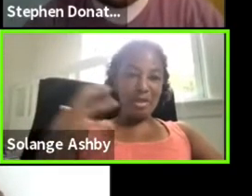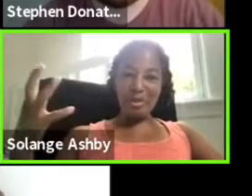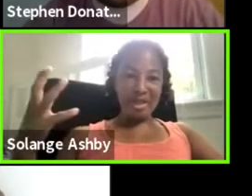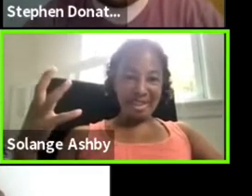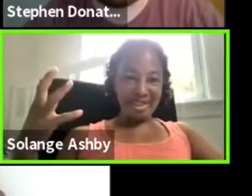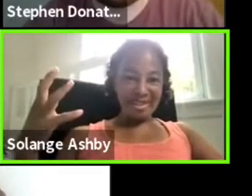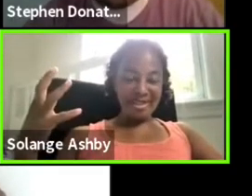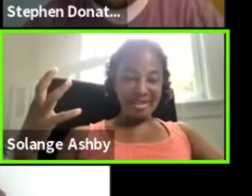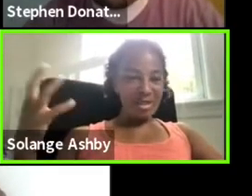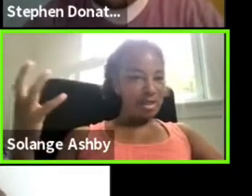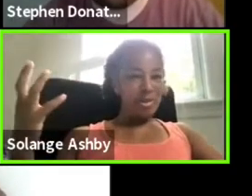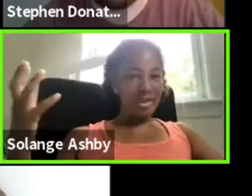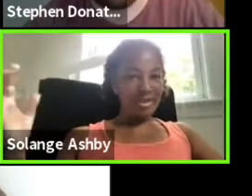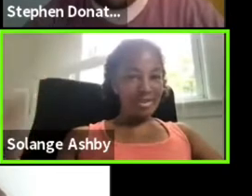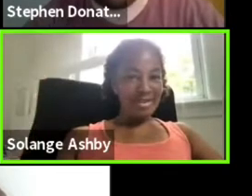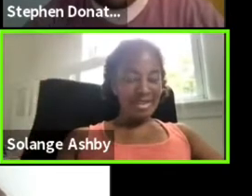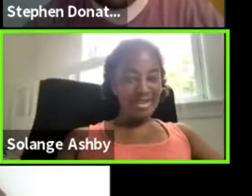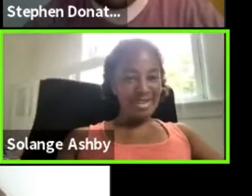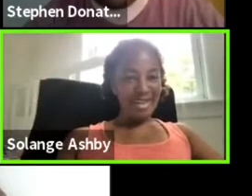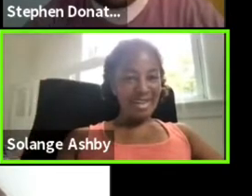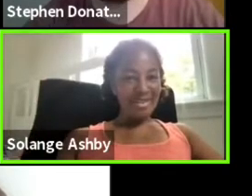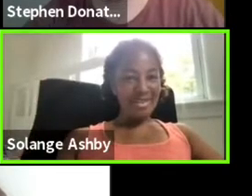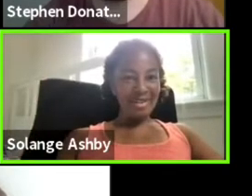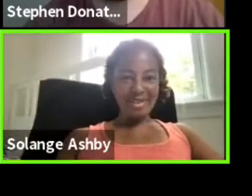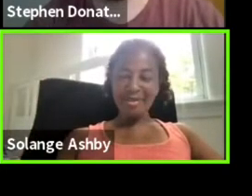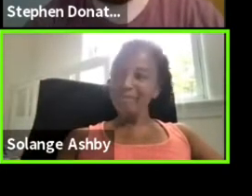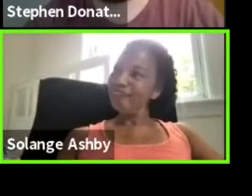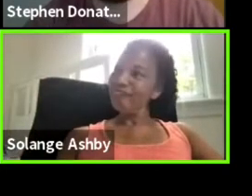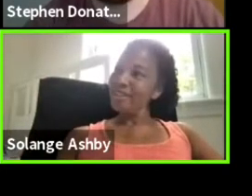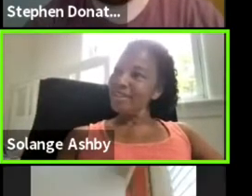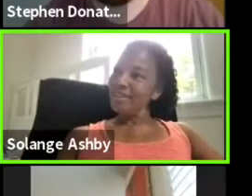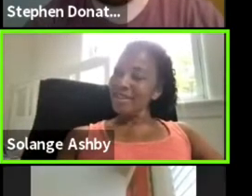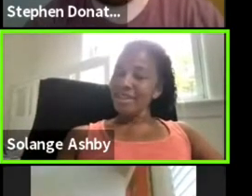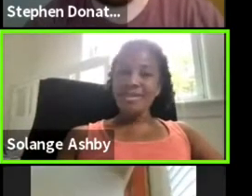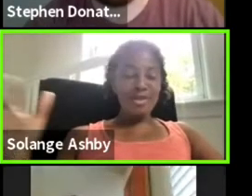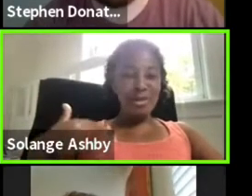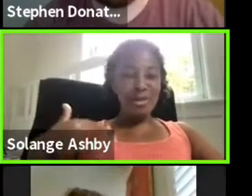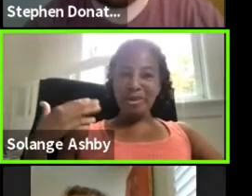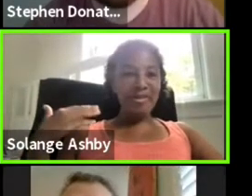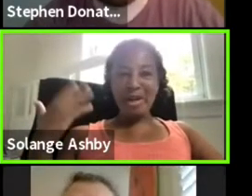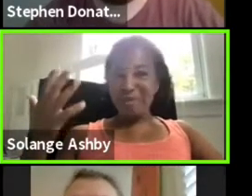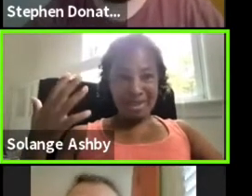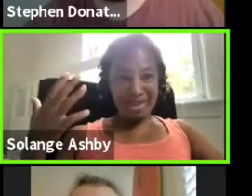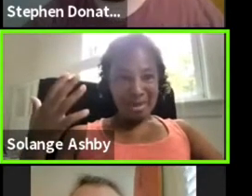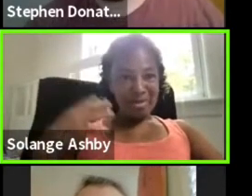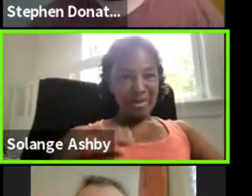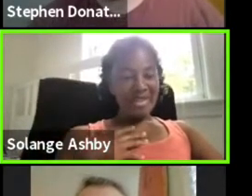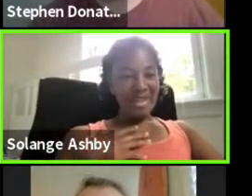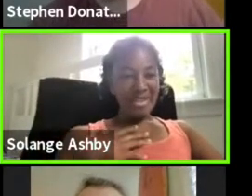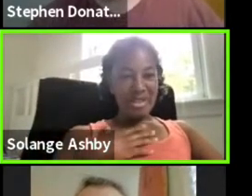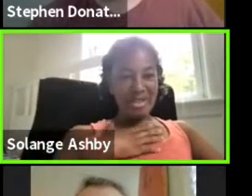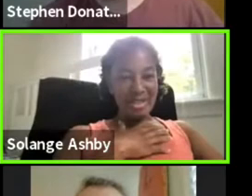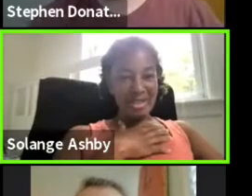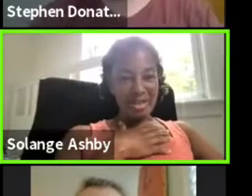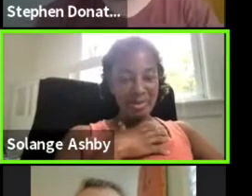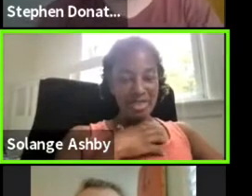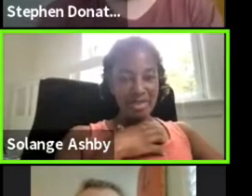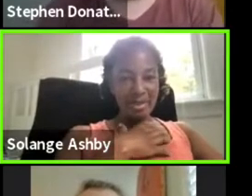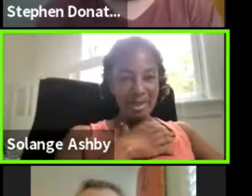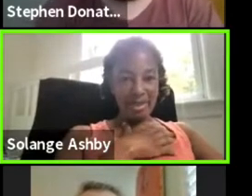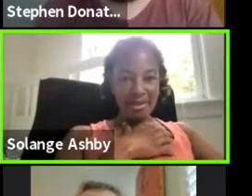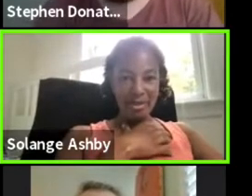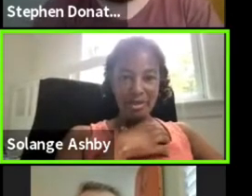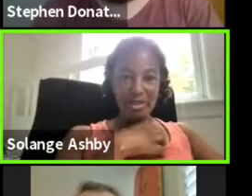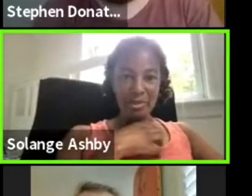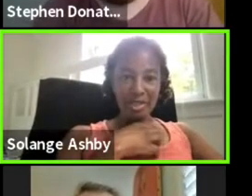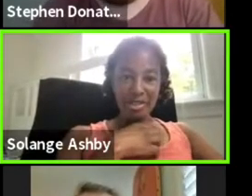grasp about what is Nubia, since that is just sort of coming to people's consciousness